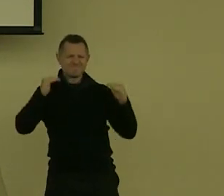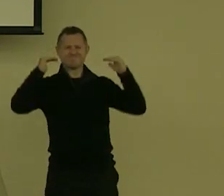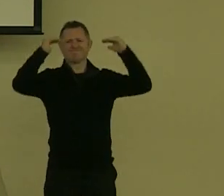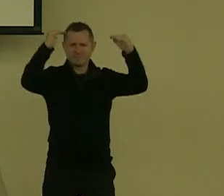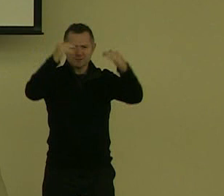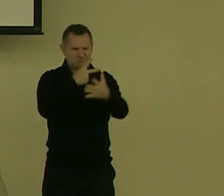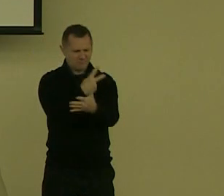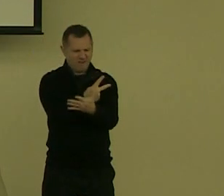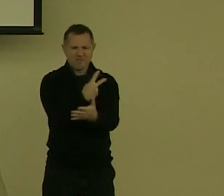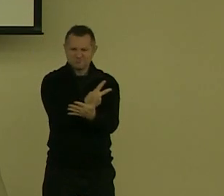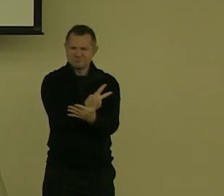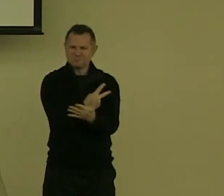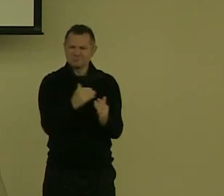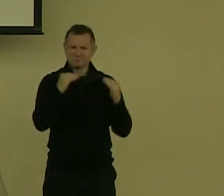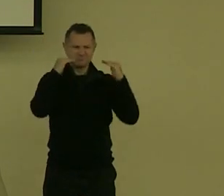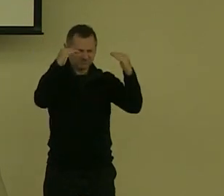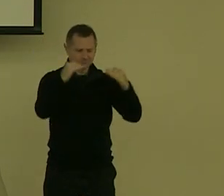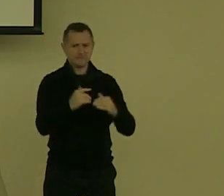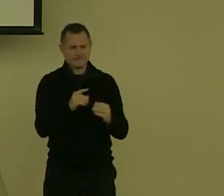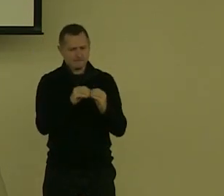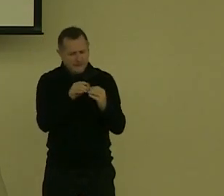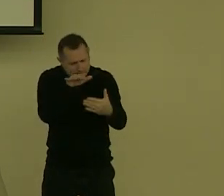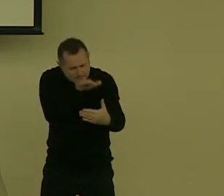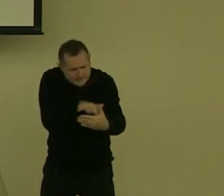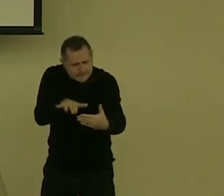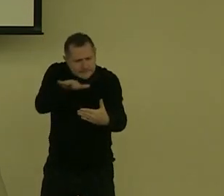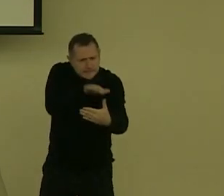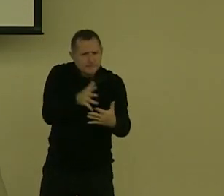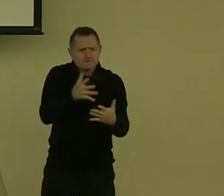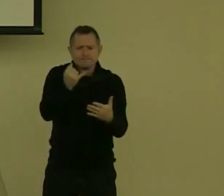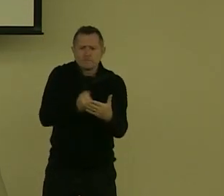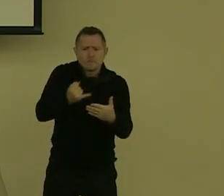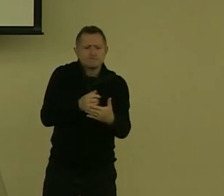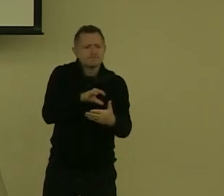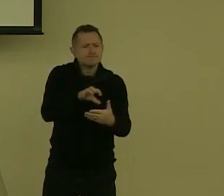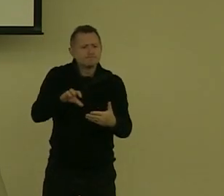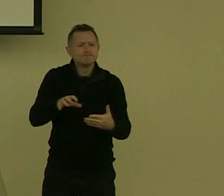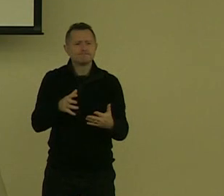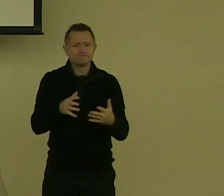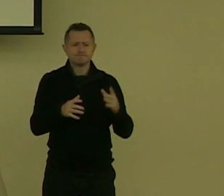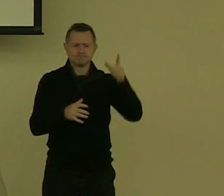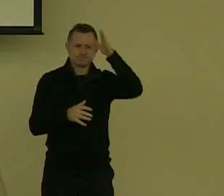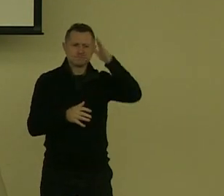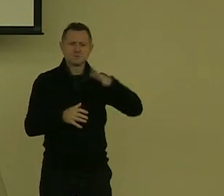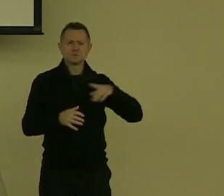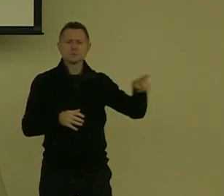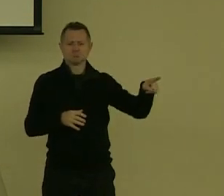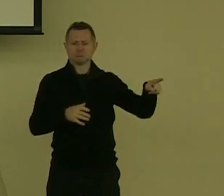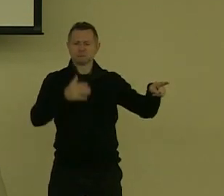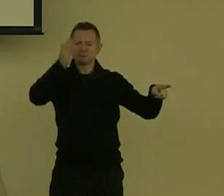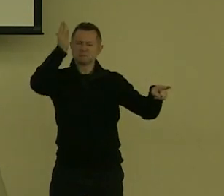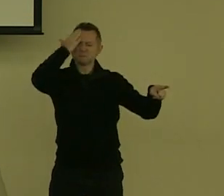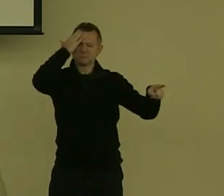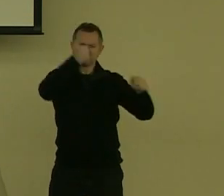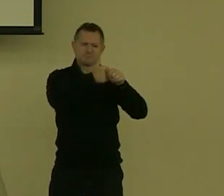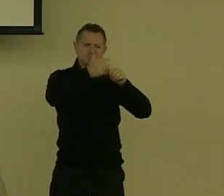the co-author of Neurocomic, has just been brought in as a presidential scholar for a three-year postdoc in